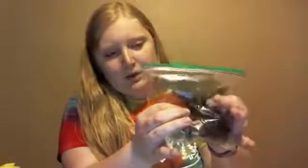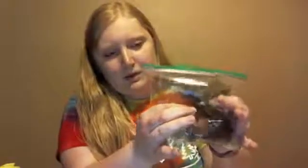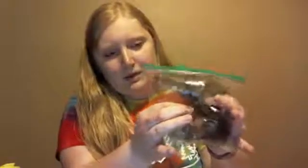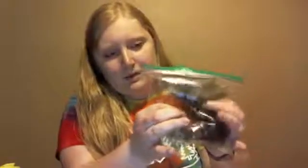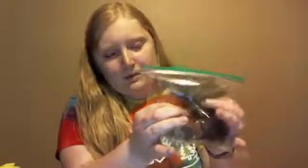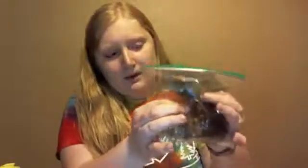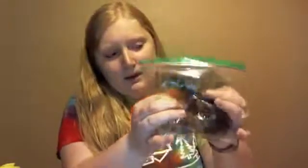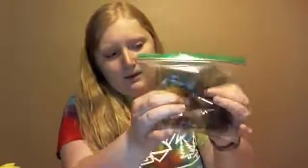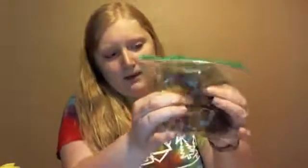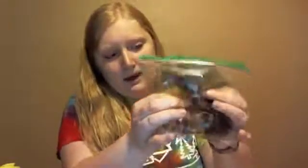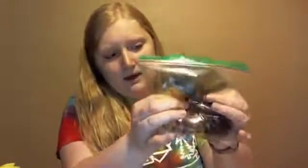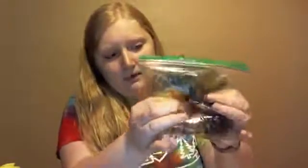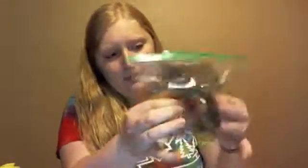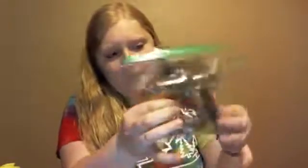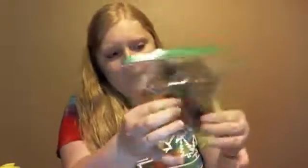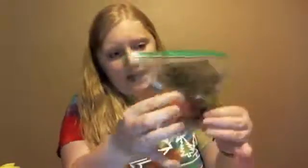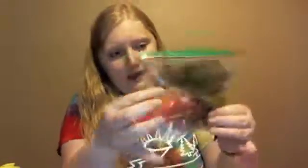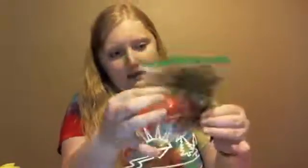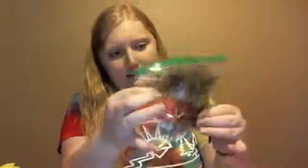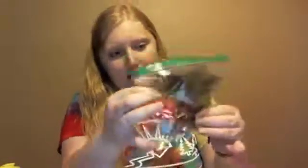tulle inside of the bag.